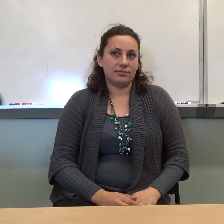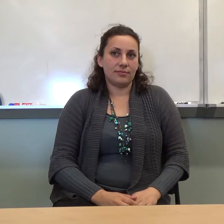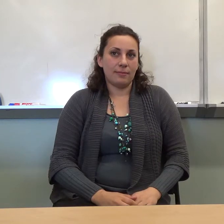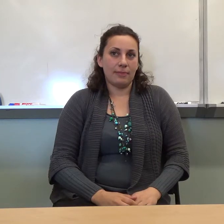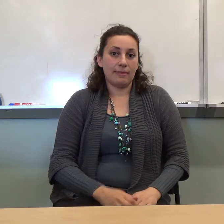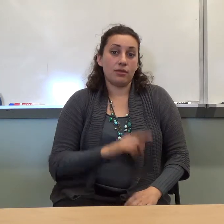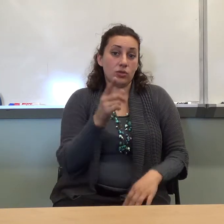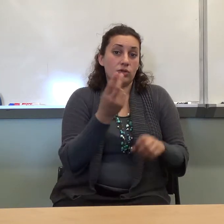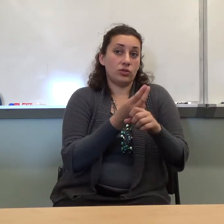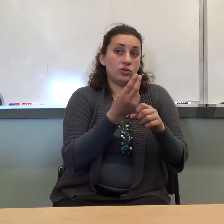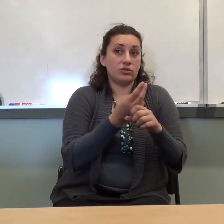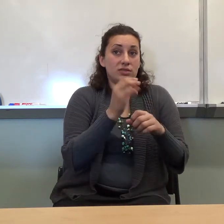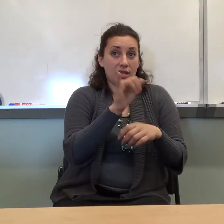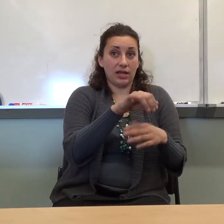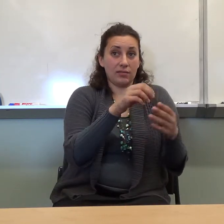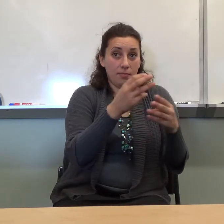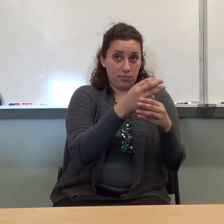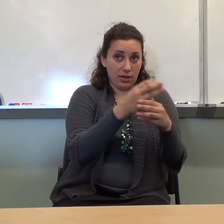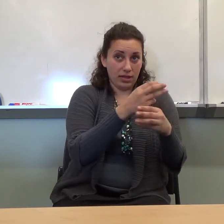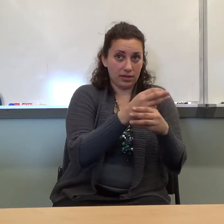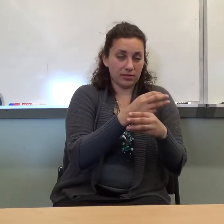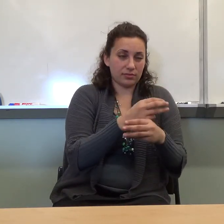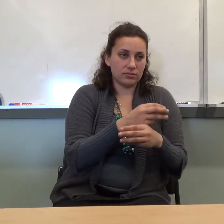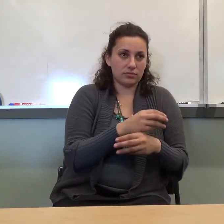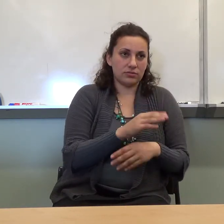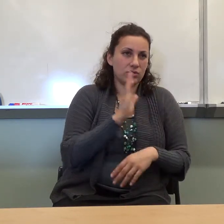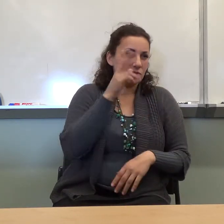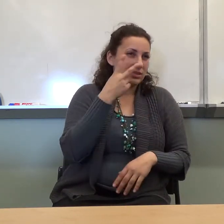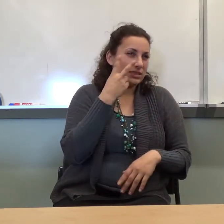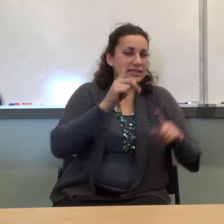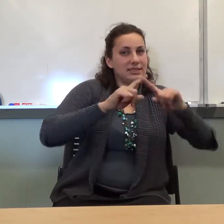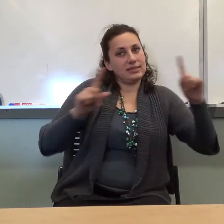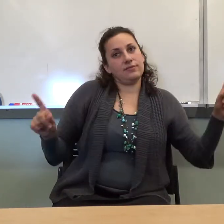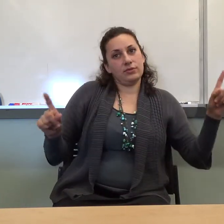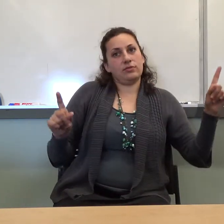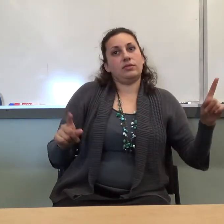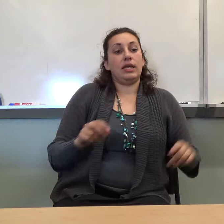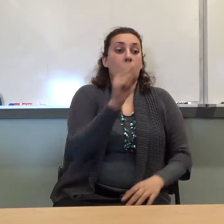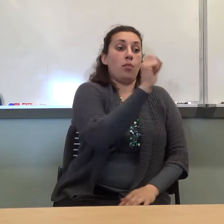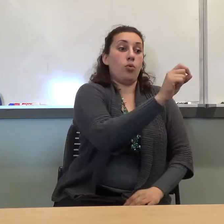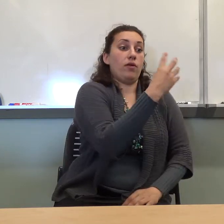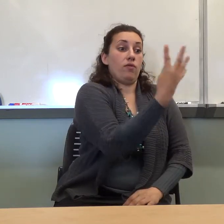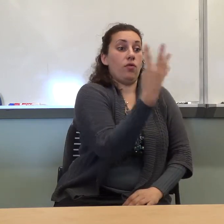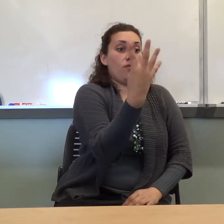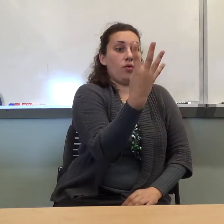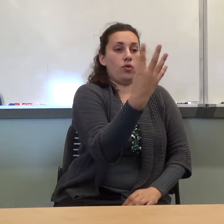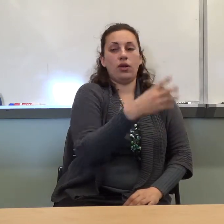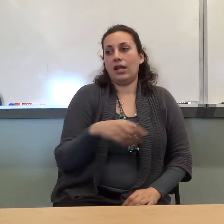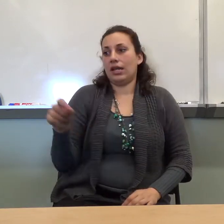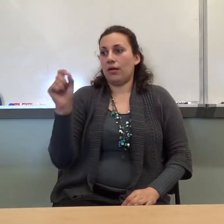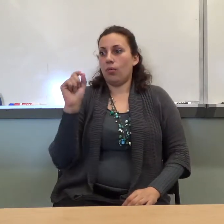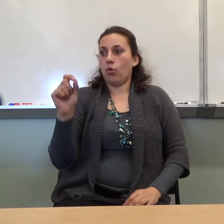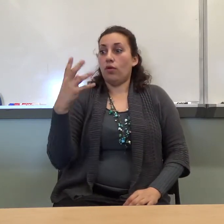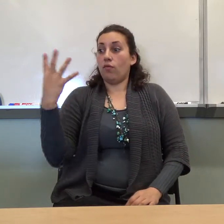in a calculation, boy, you'll see the difference. You know? Where you chop it off makes a difference if you're going to multiply it by